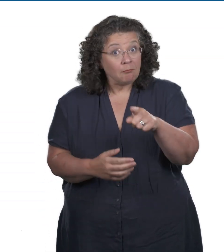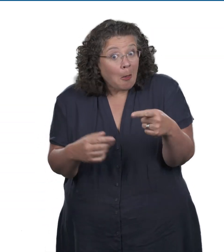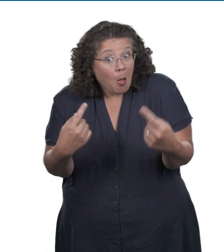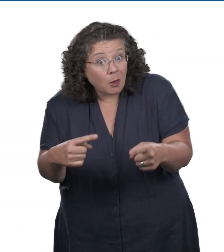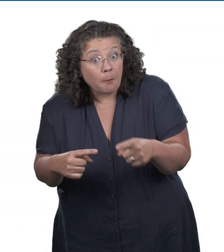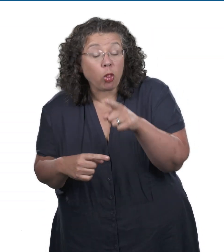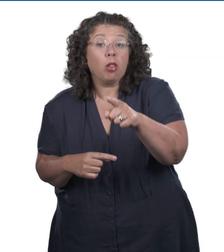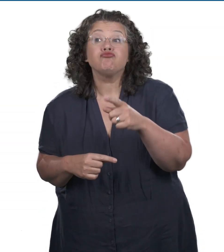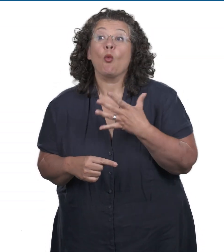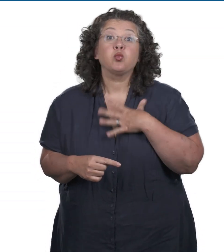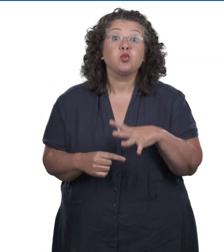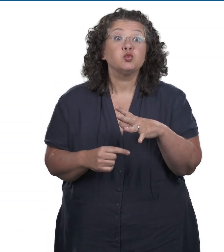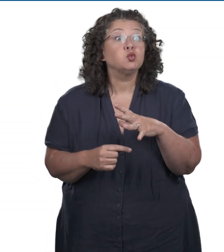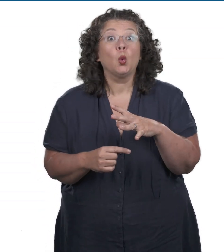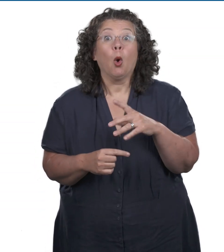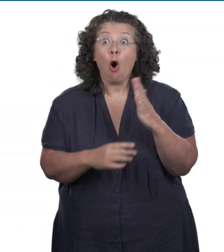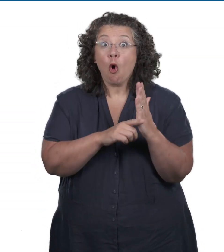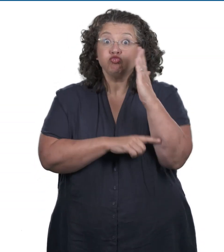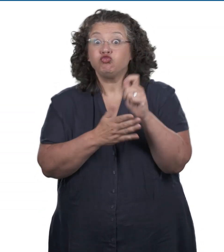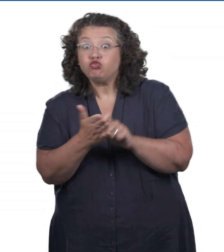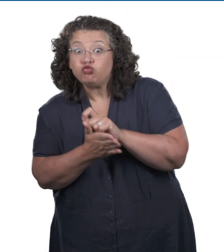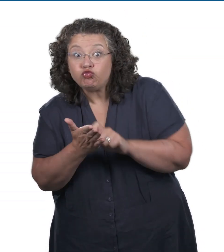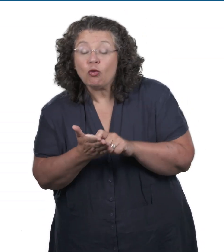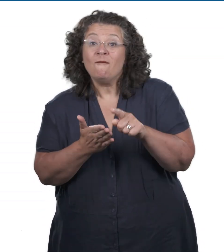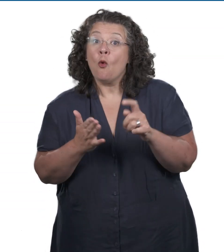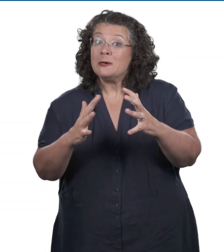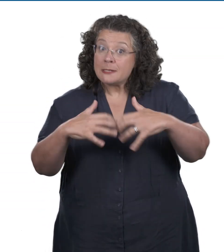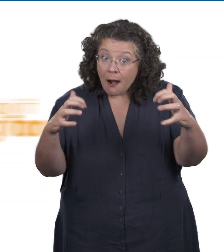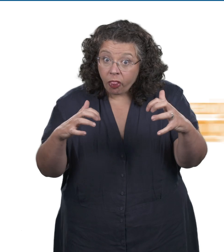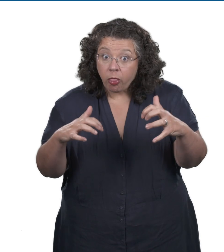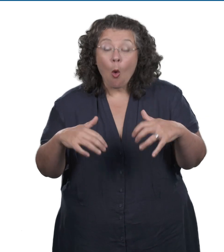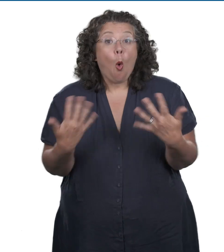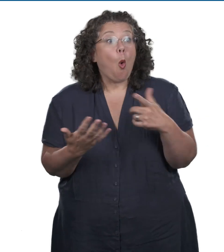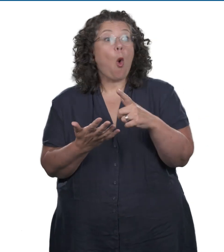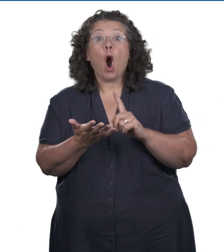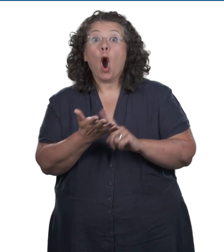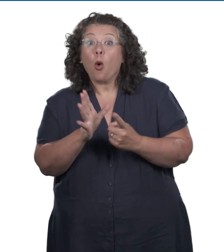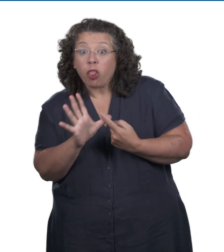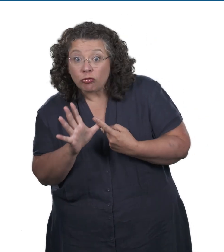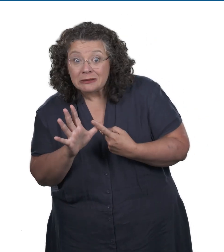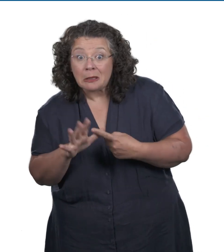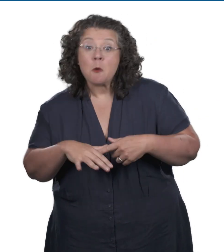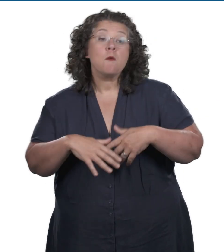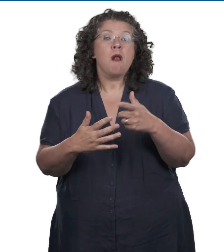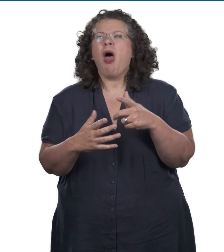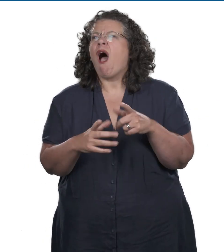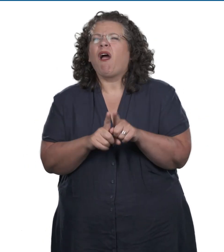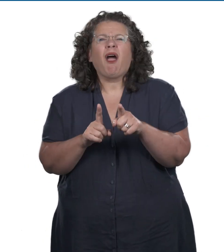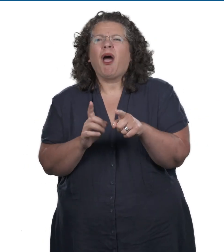You are eligible whether you are intending to stand for the Senedd, your local authority, such as a